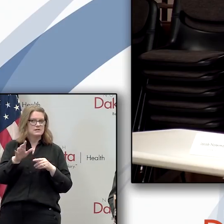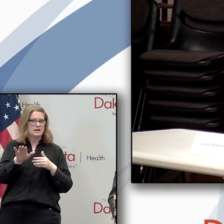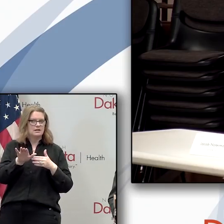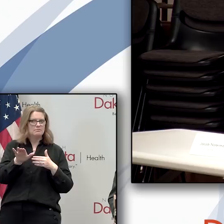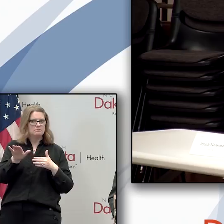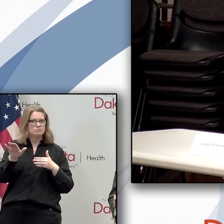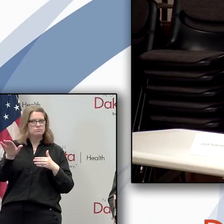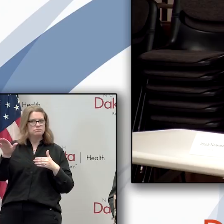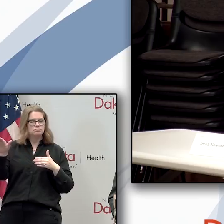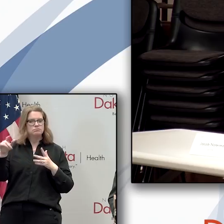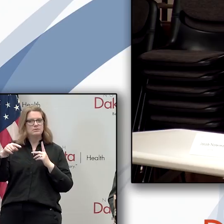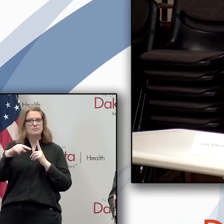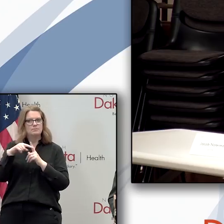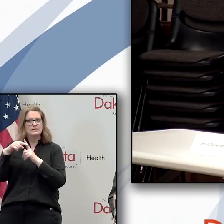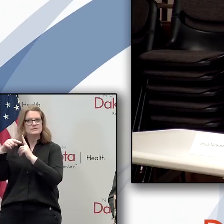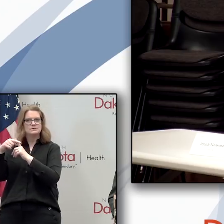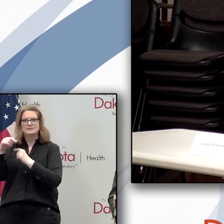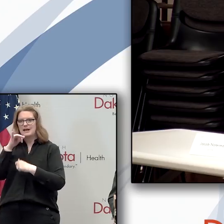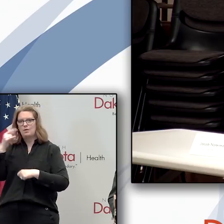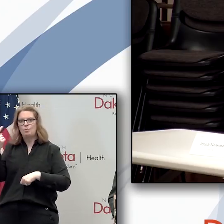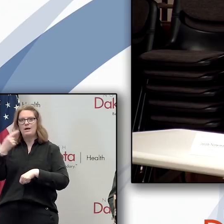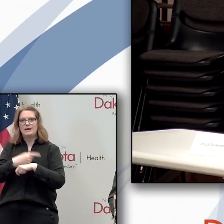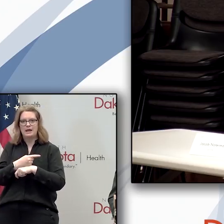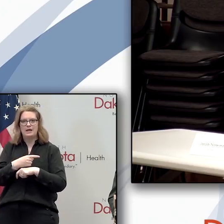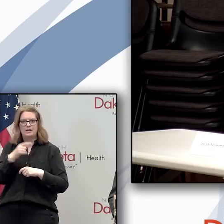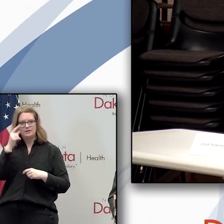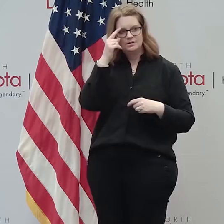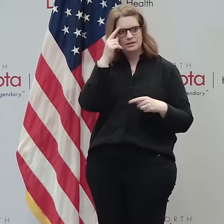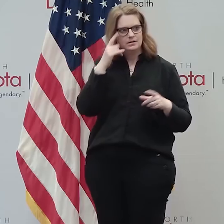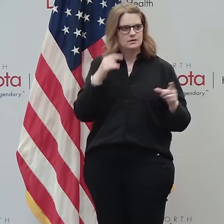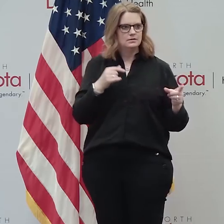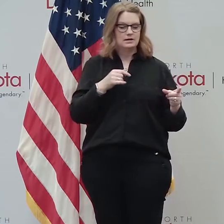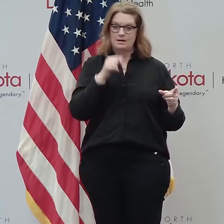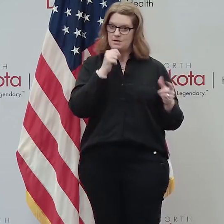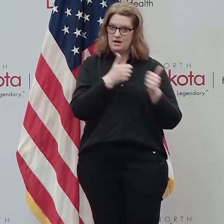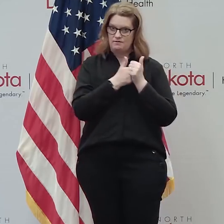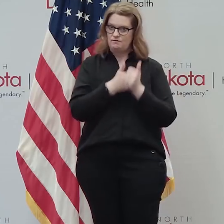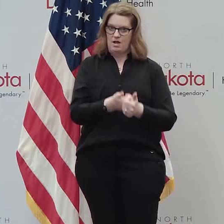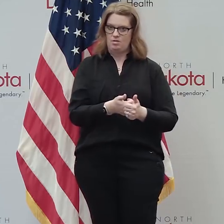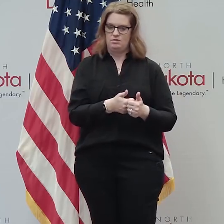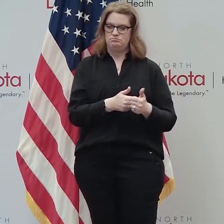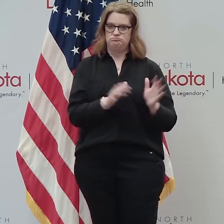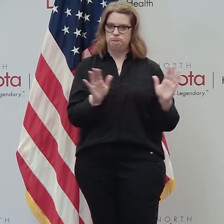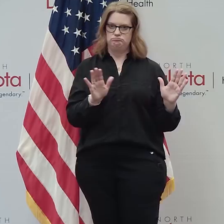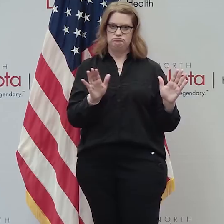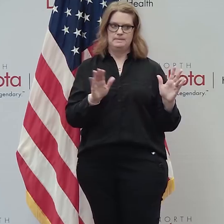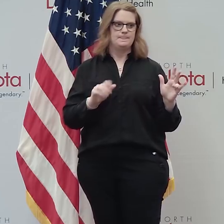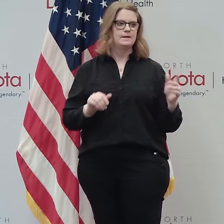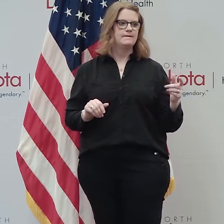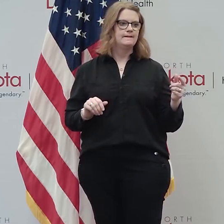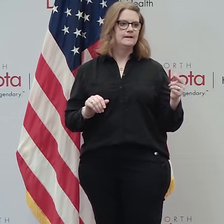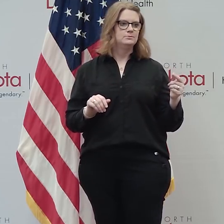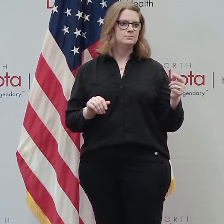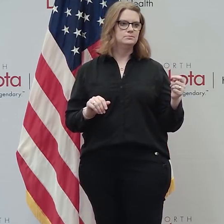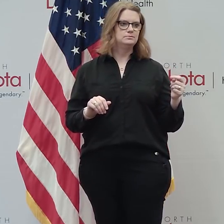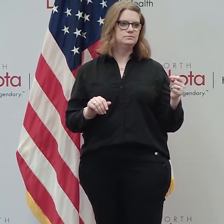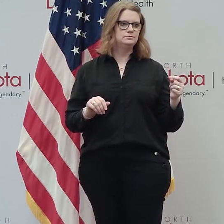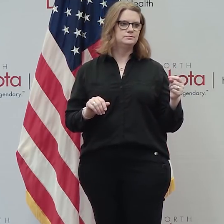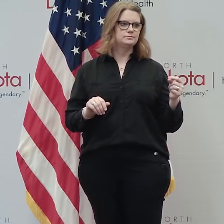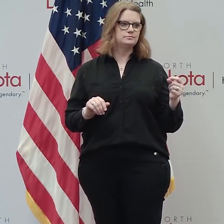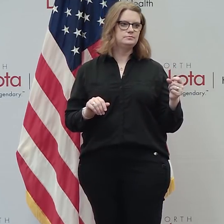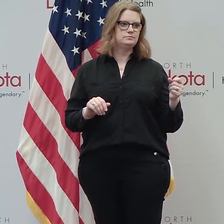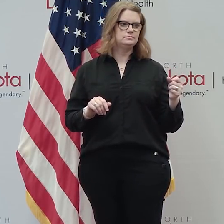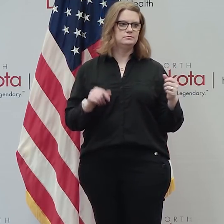month, not necessarily a one-day overreaction. I'm not tracking that because we were at, over